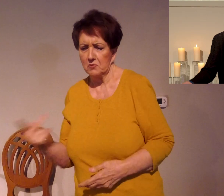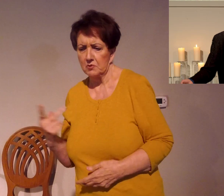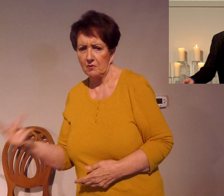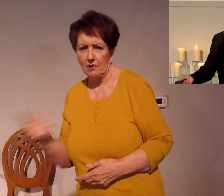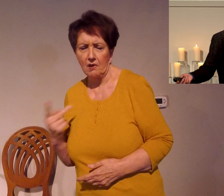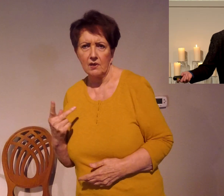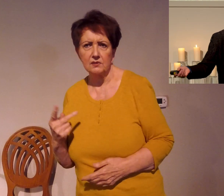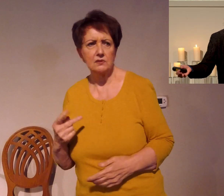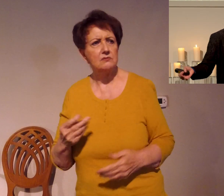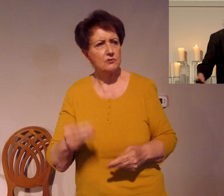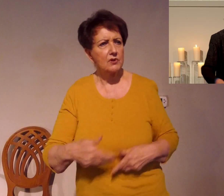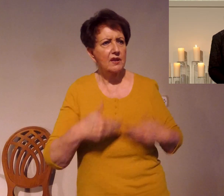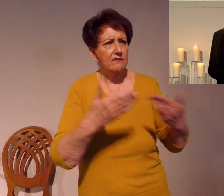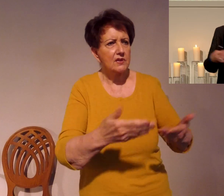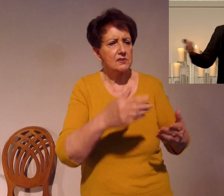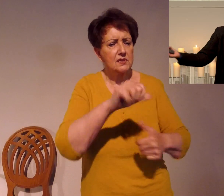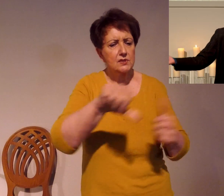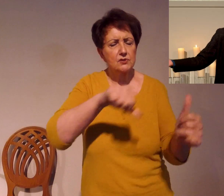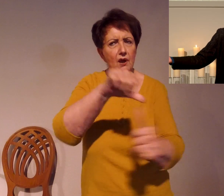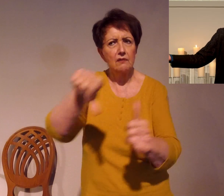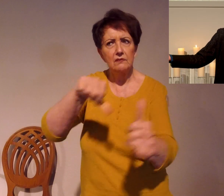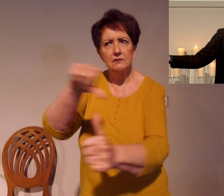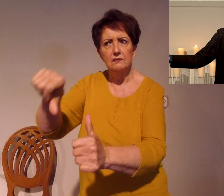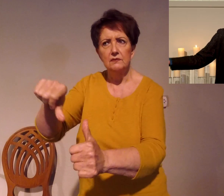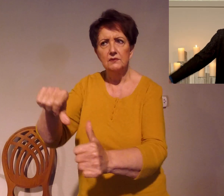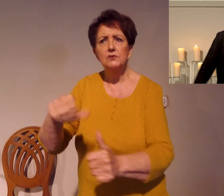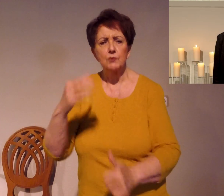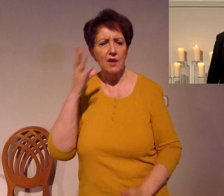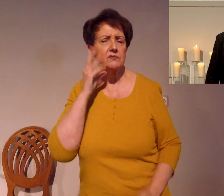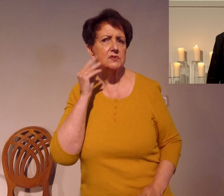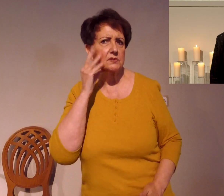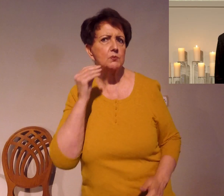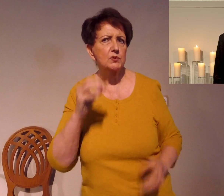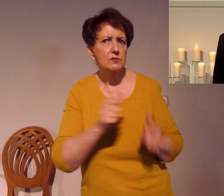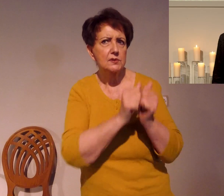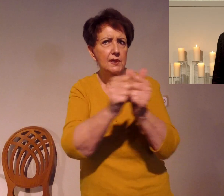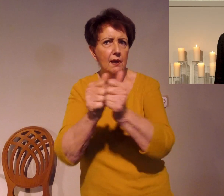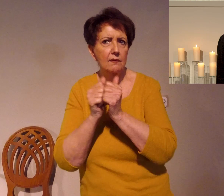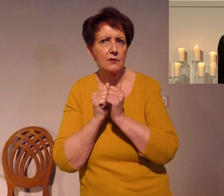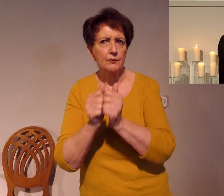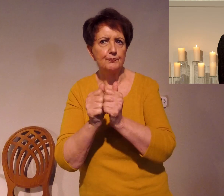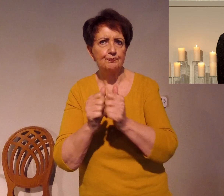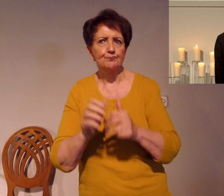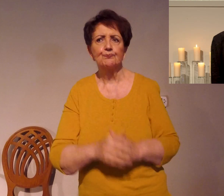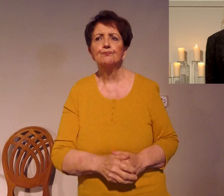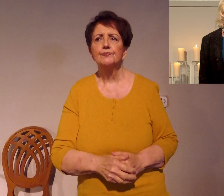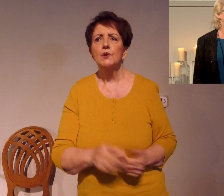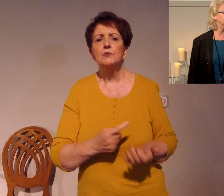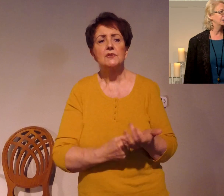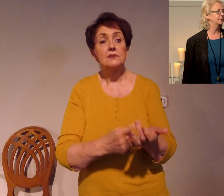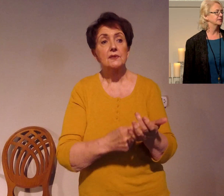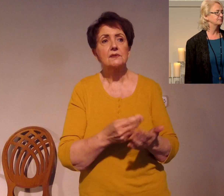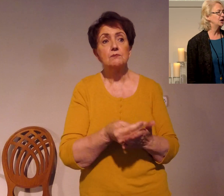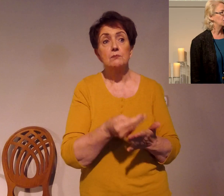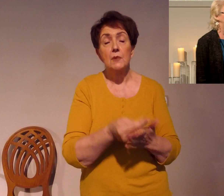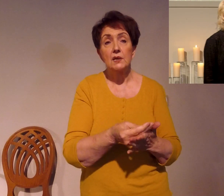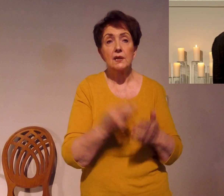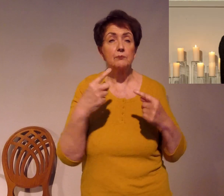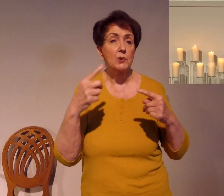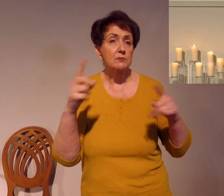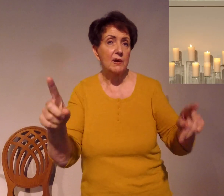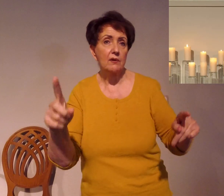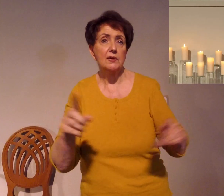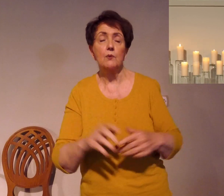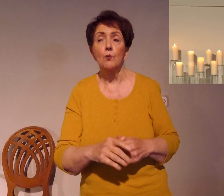giving it to each other so that we have this experience together. But we talk about money and we talk about